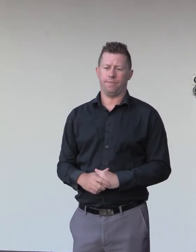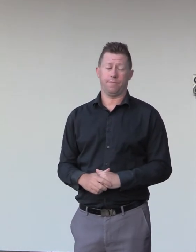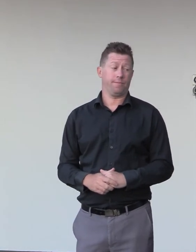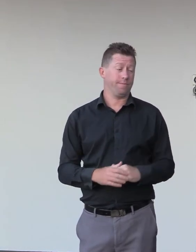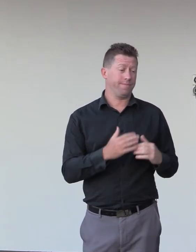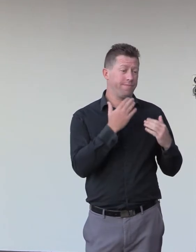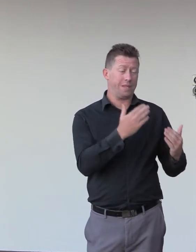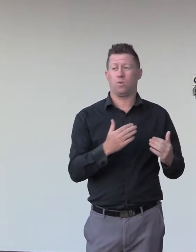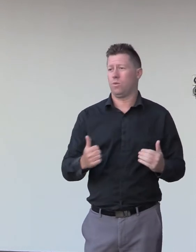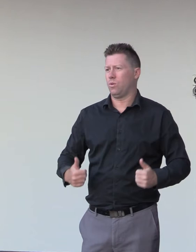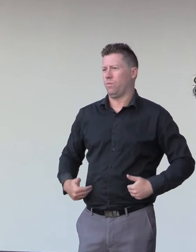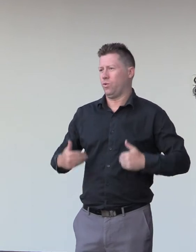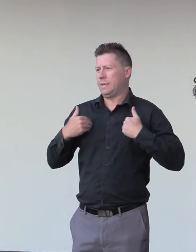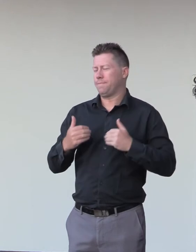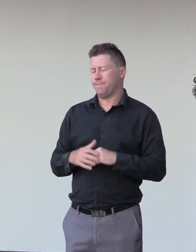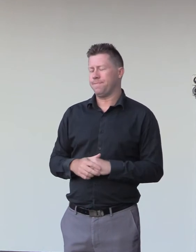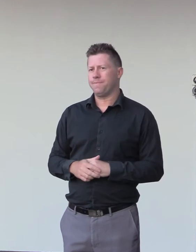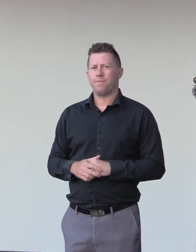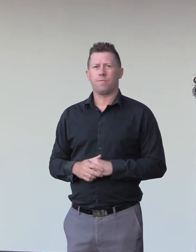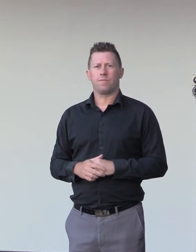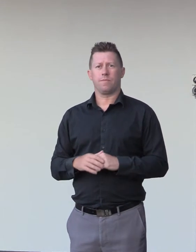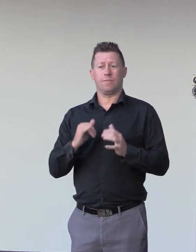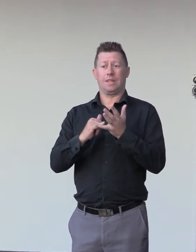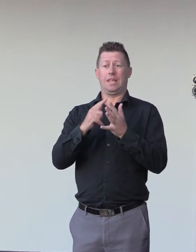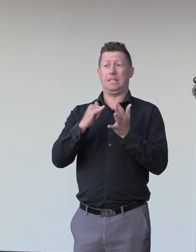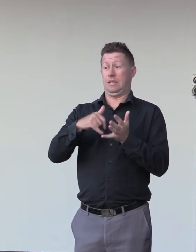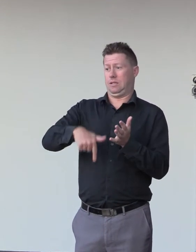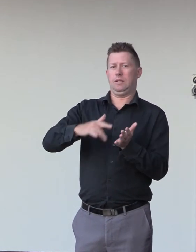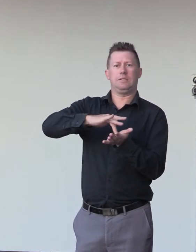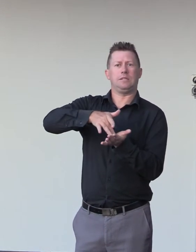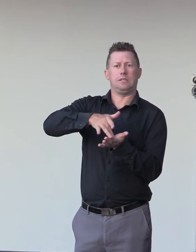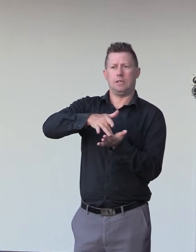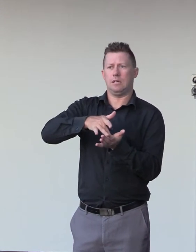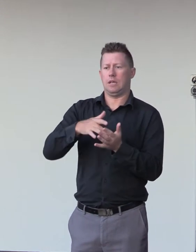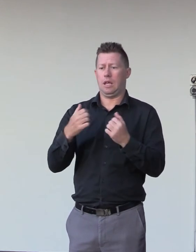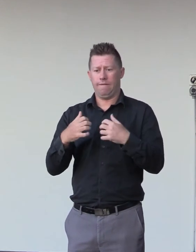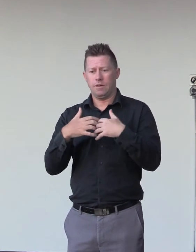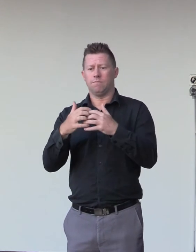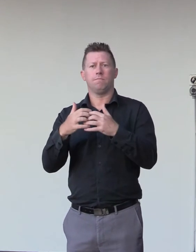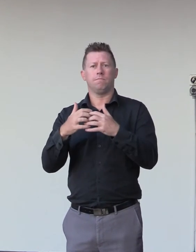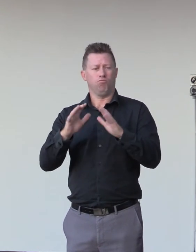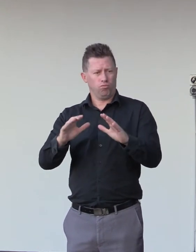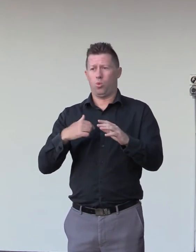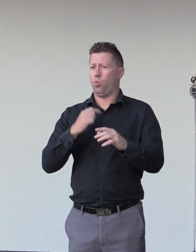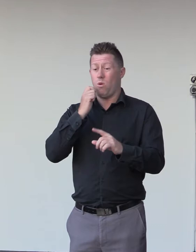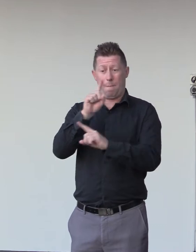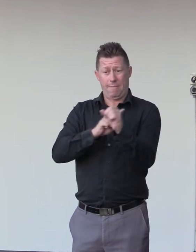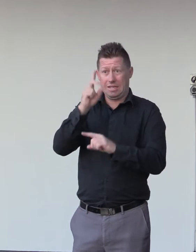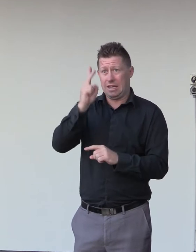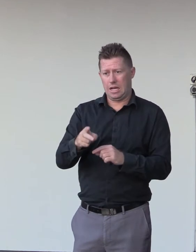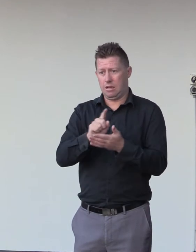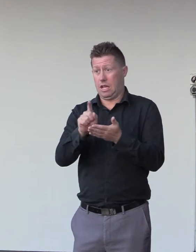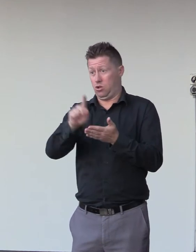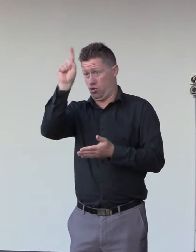Thanks, Chris, and good morning, everybody. The State Emergency Centre remains activated and is meeting again later this morning to talk about